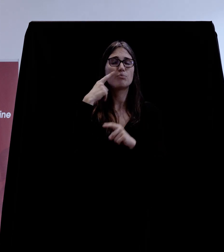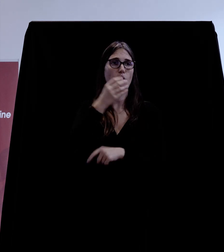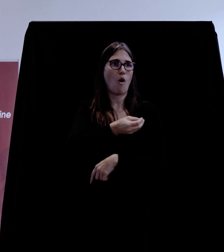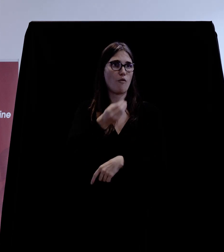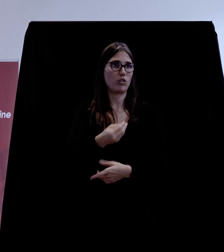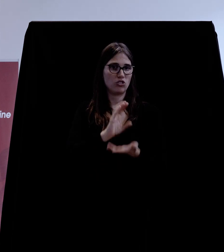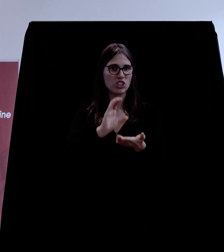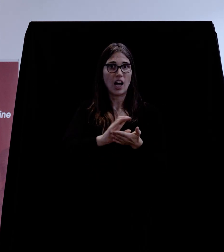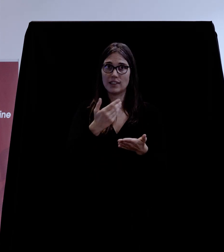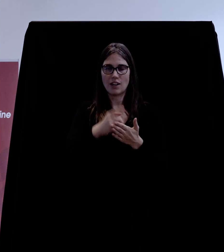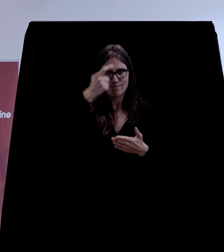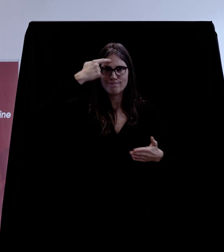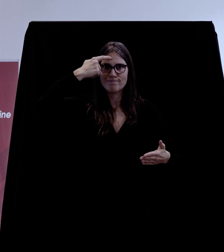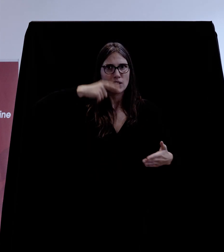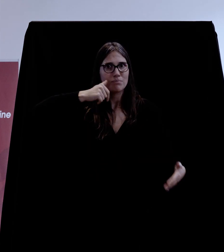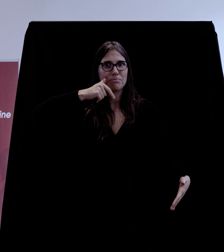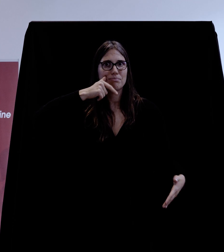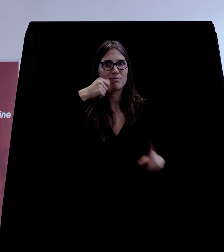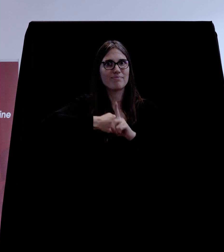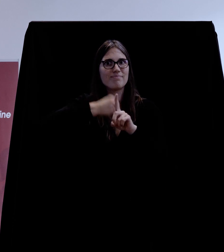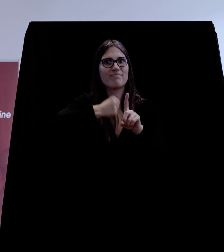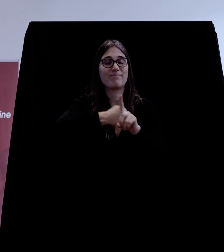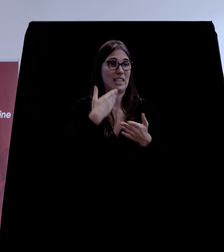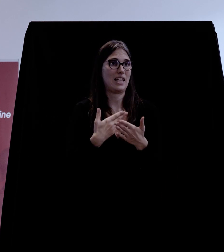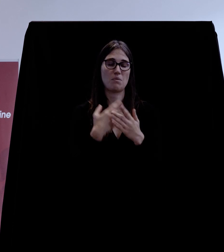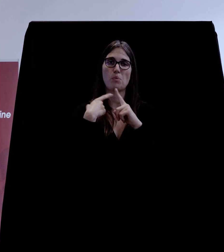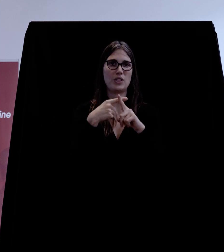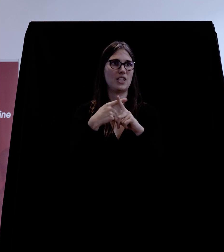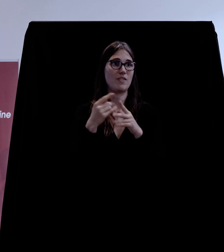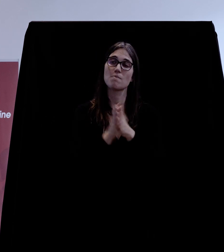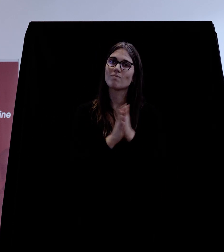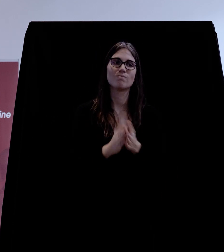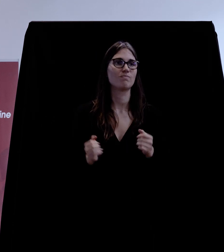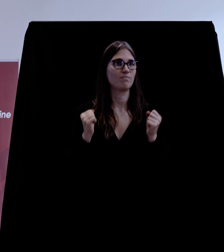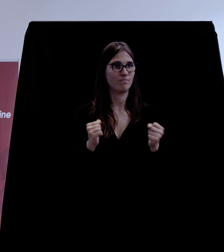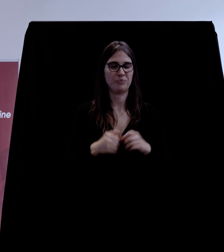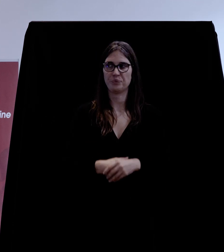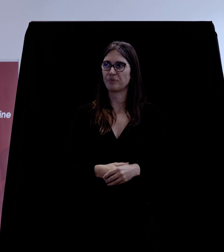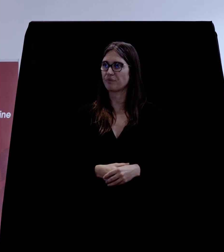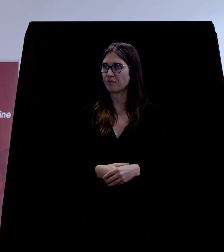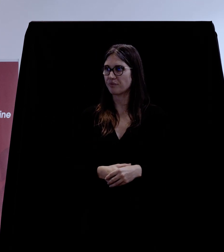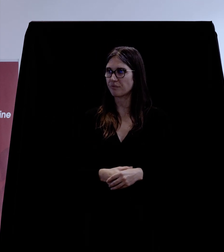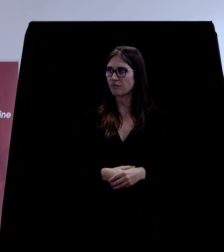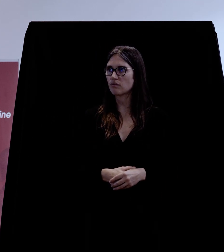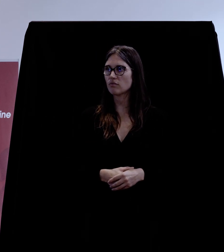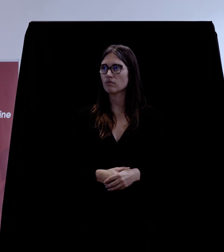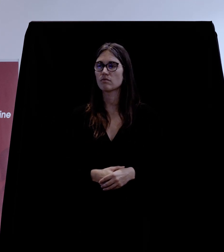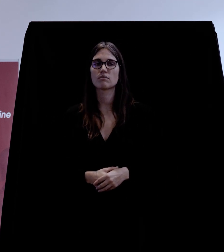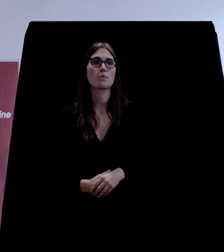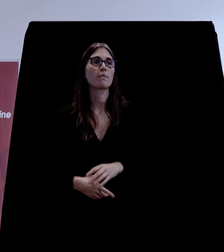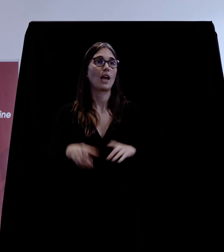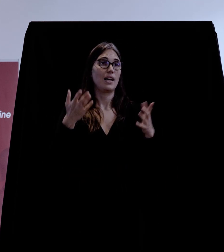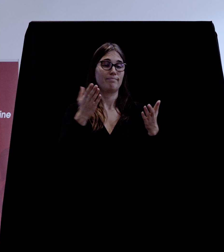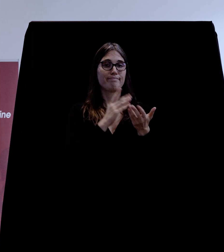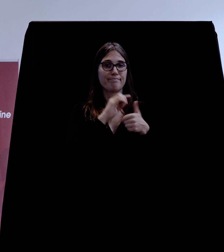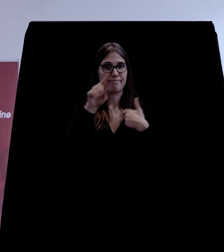behaviors. Oh, I'm sorry. Socially interested but immature. That's the thing. Like they'll come up to you and